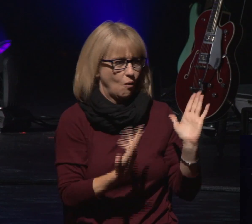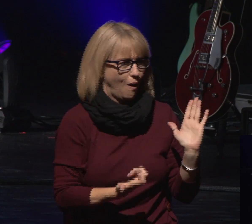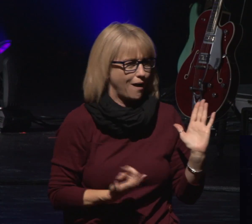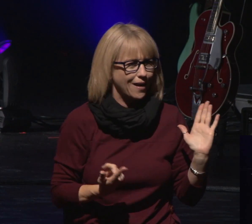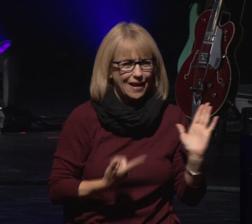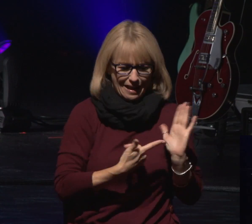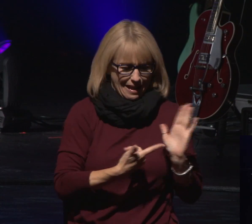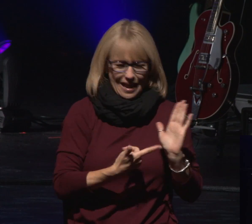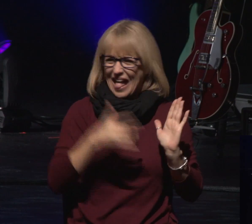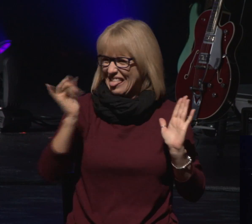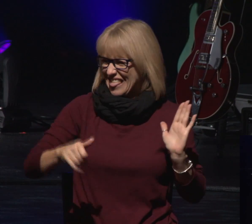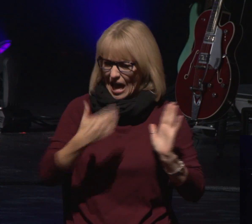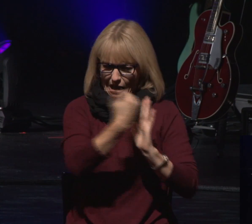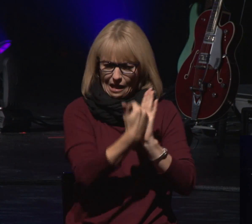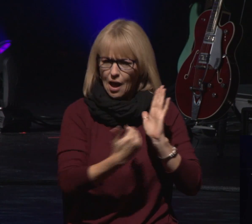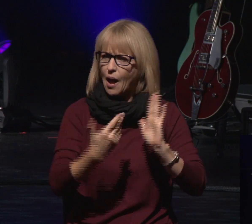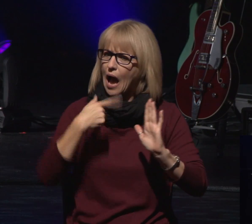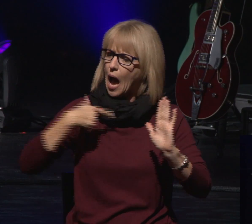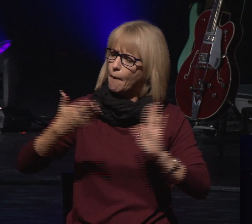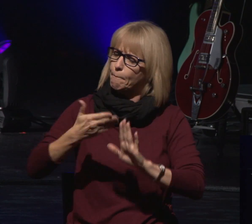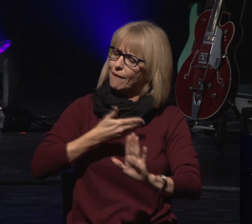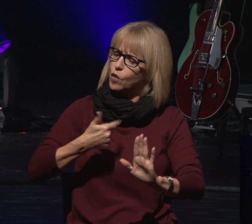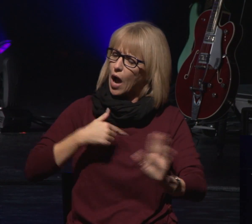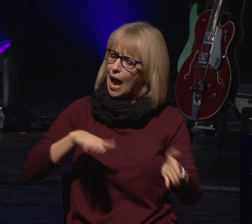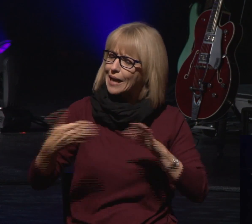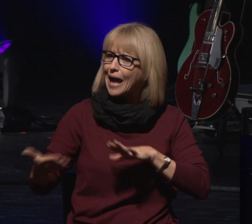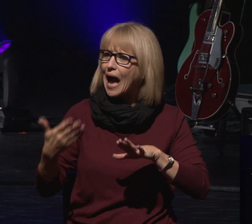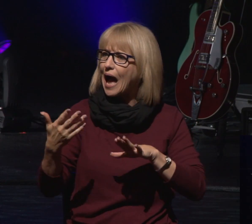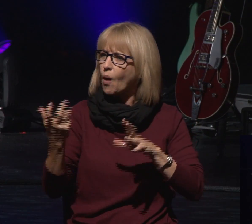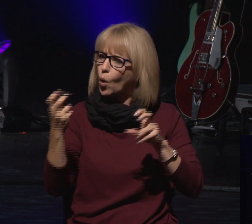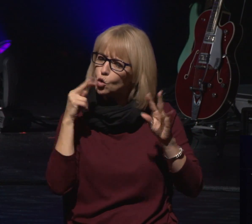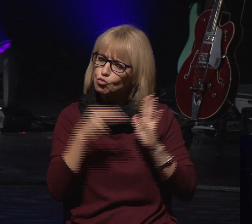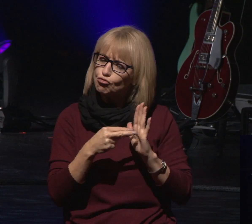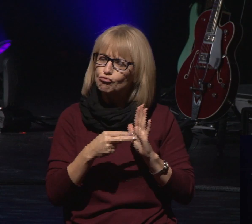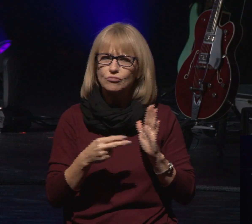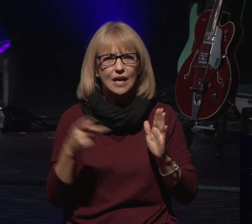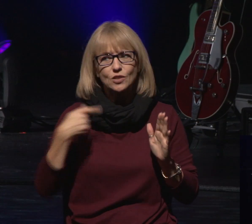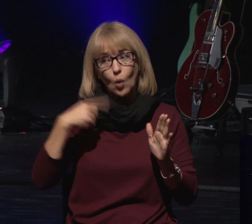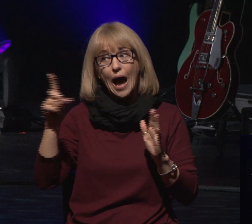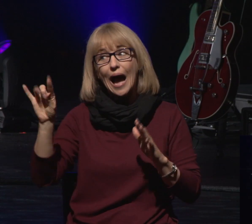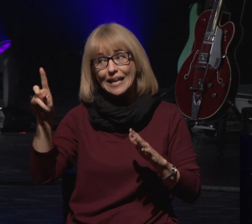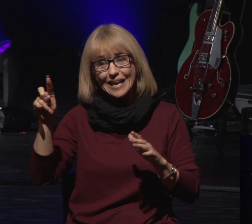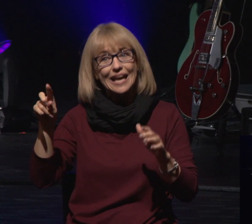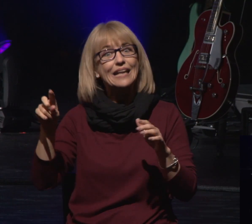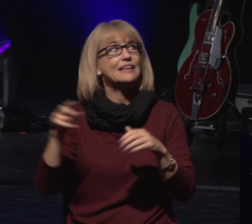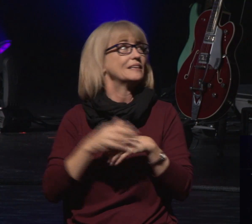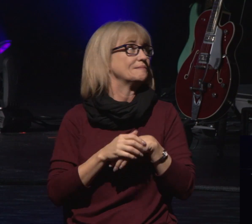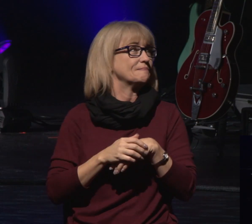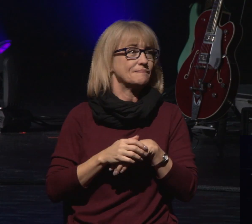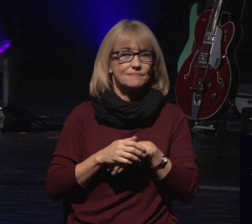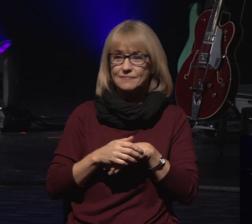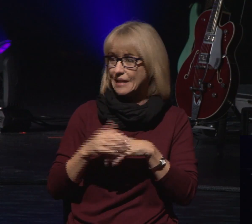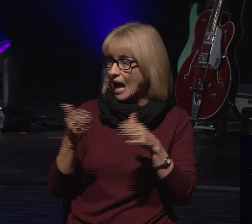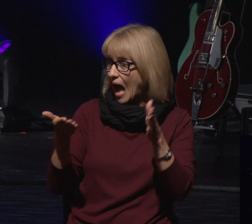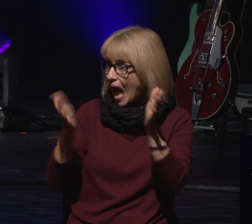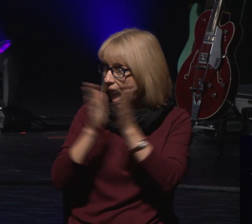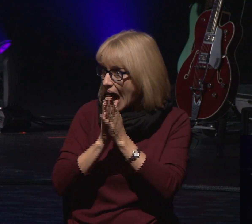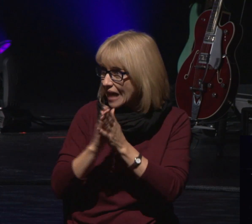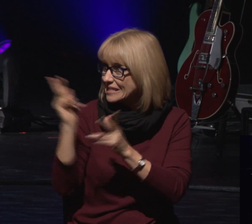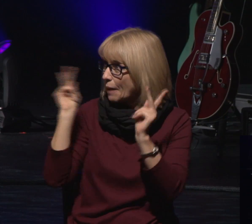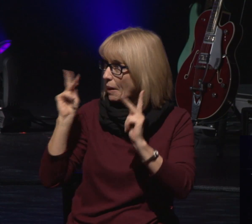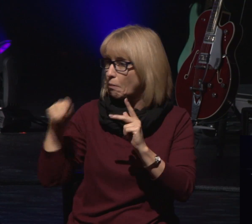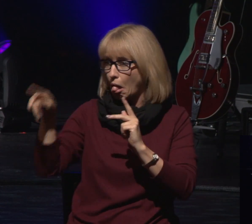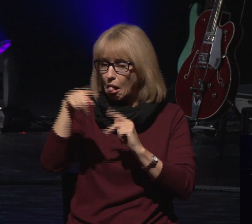die, this is what I need to do. And I think it's kind of fun to look at different people's bucket lists. And so I did. And the list go on